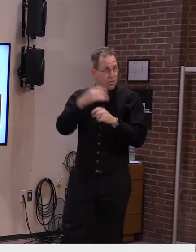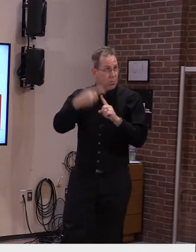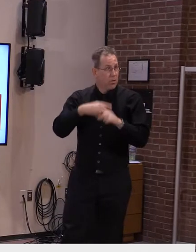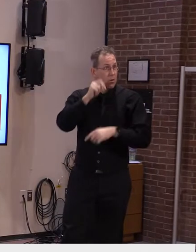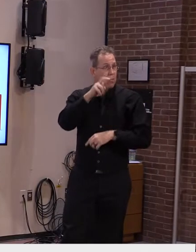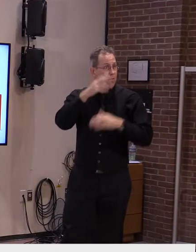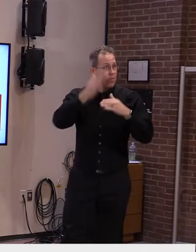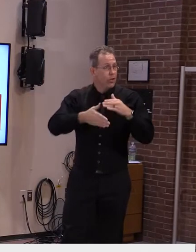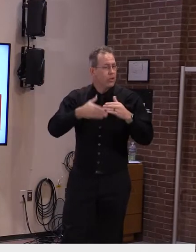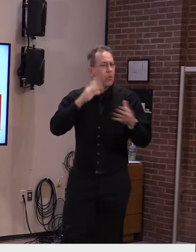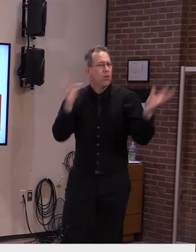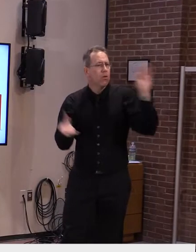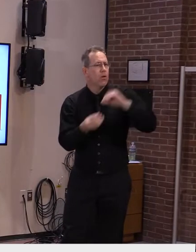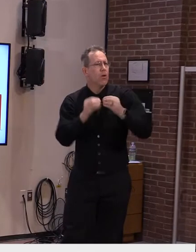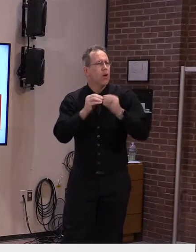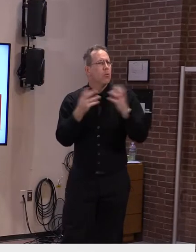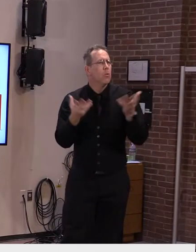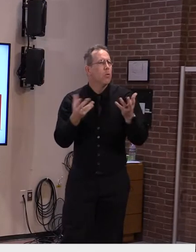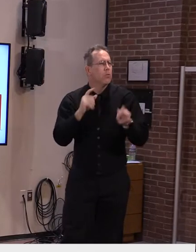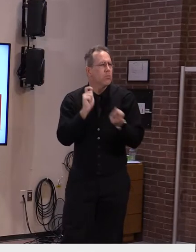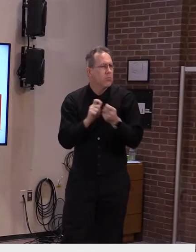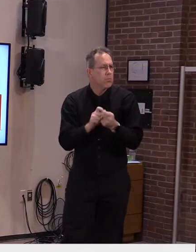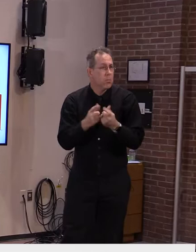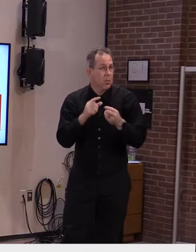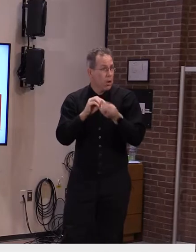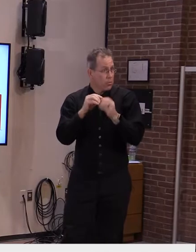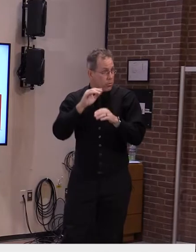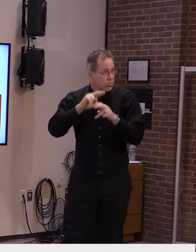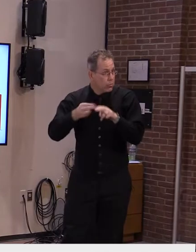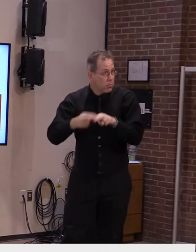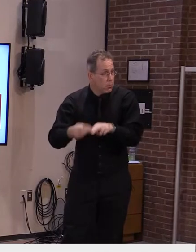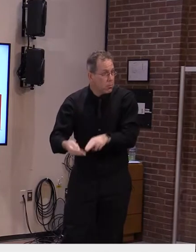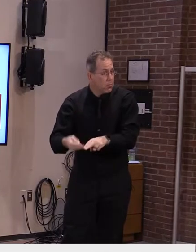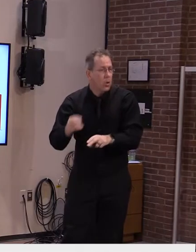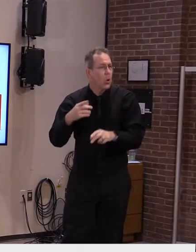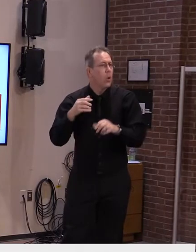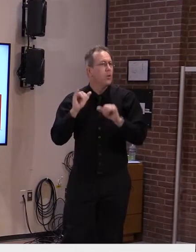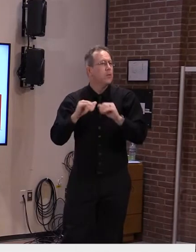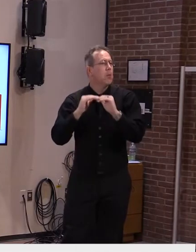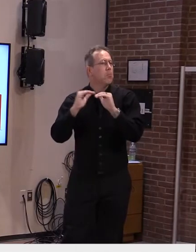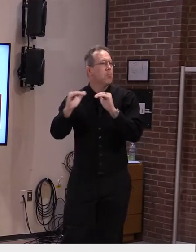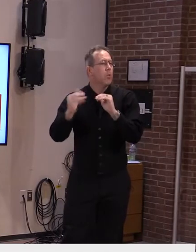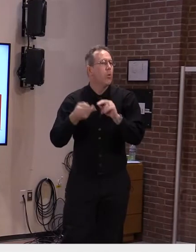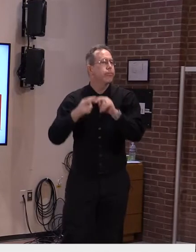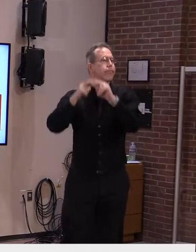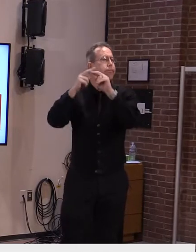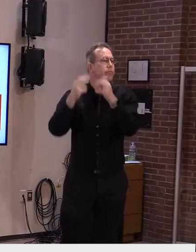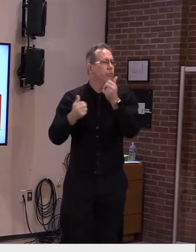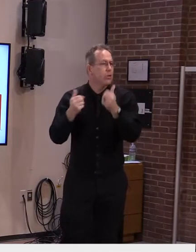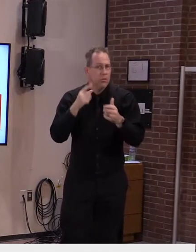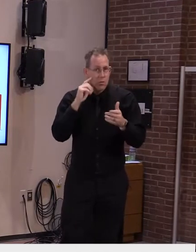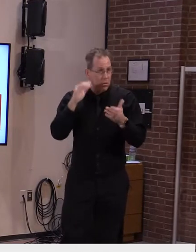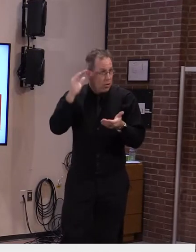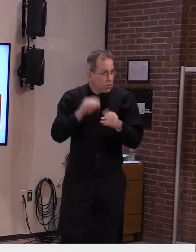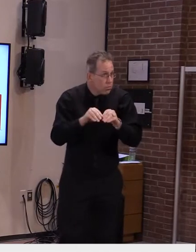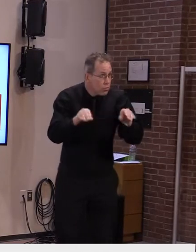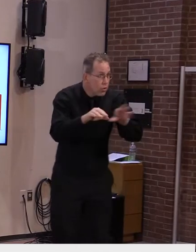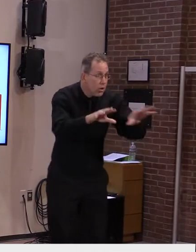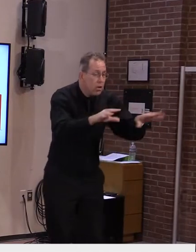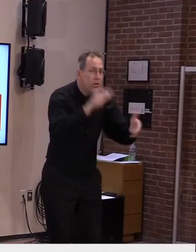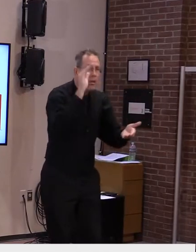fatalities are staying steady, even going down, while cases continue to go up and pretty significantly up in the month of